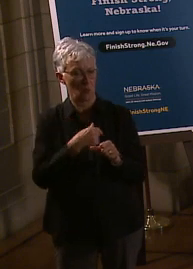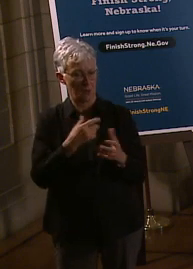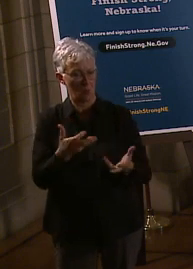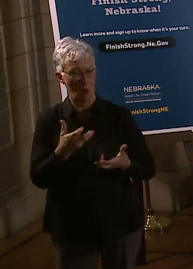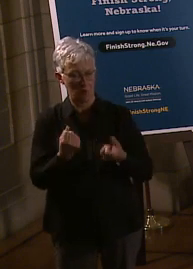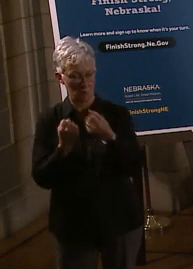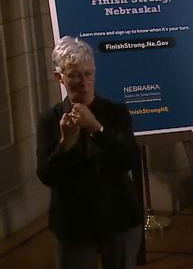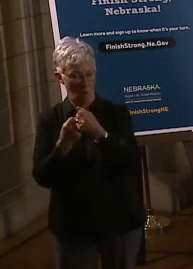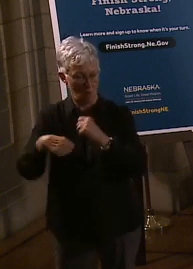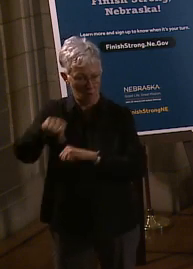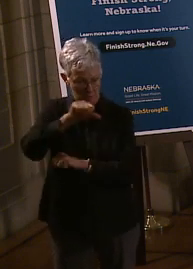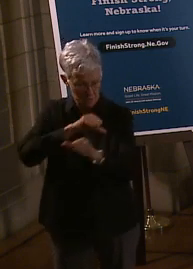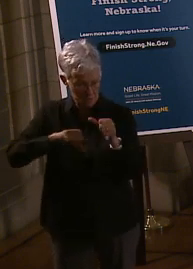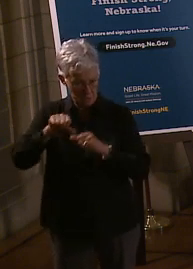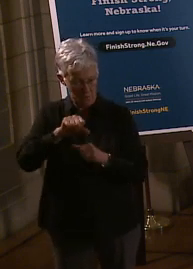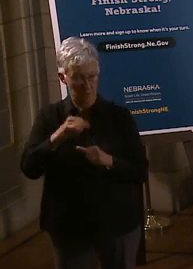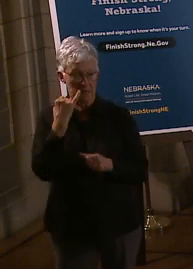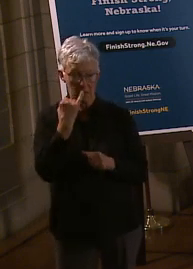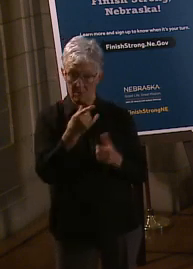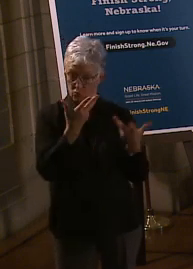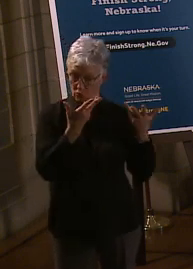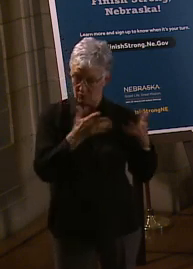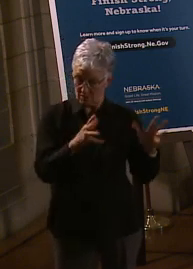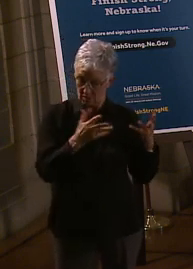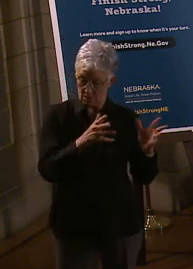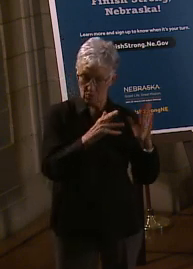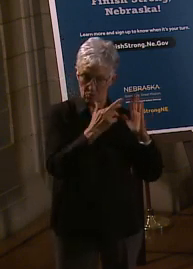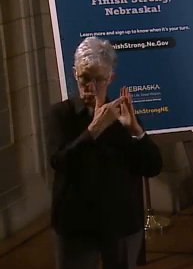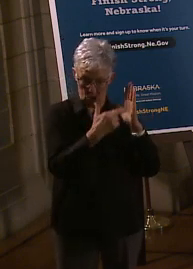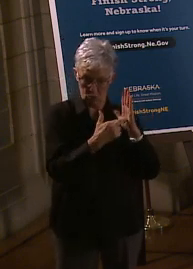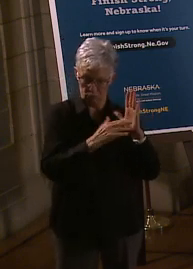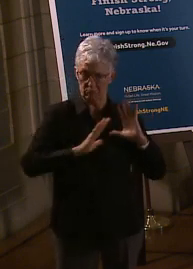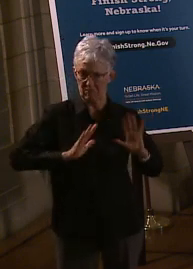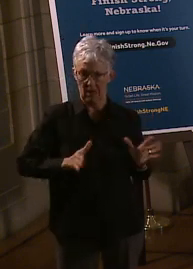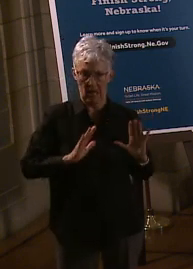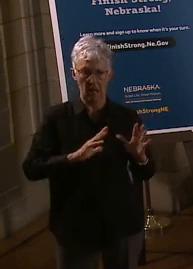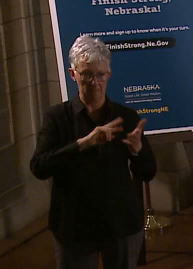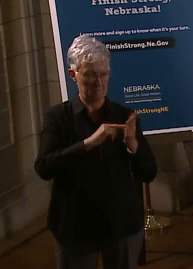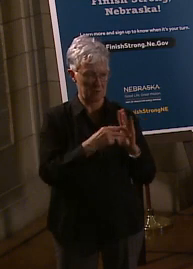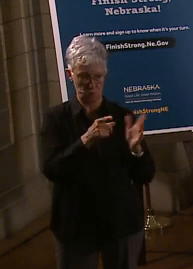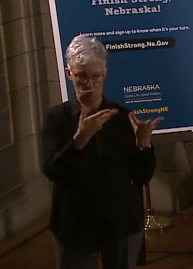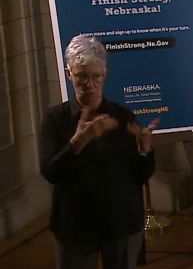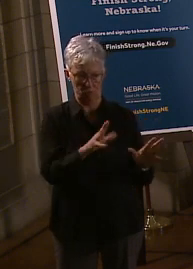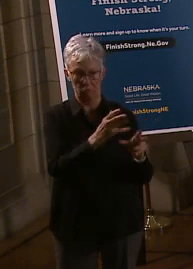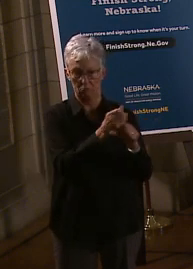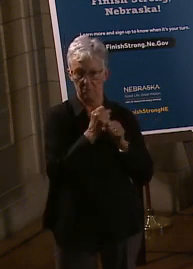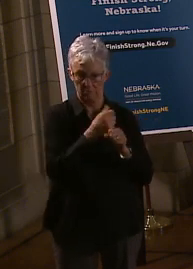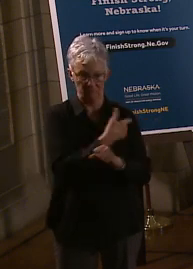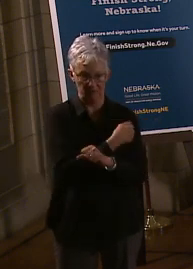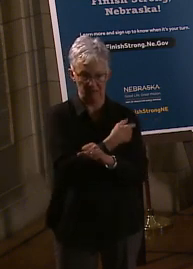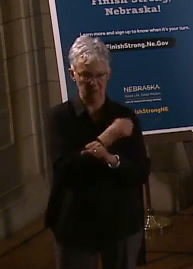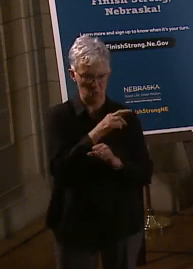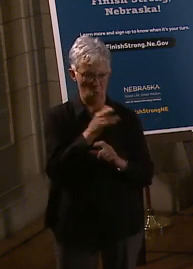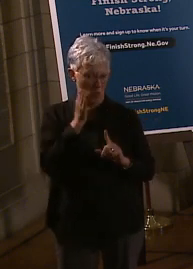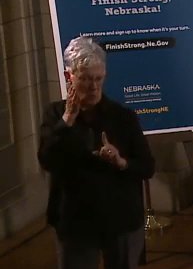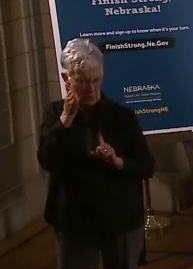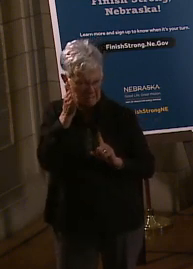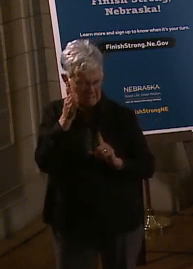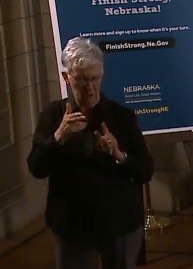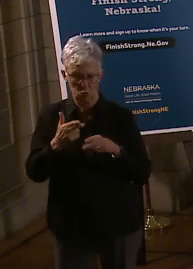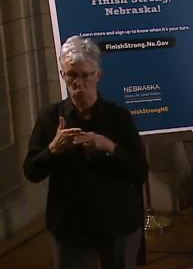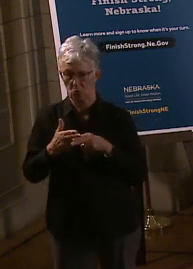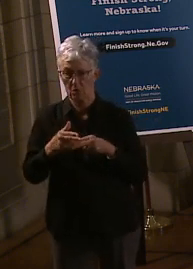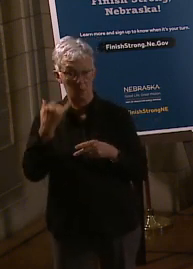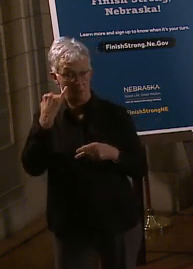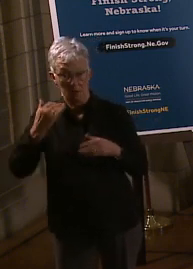you have already registered, great, because then you've either received your vaccine or you'll get it. If you haven't registered, this is your